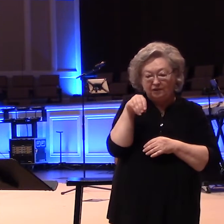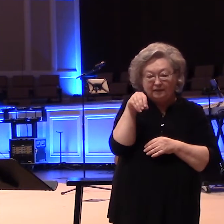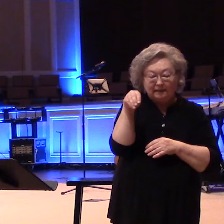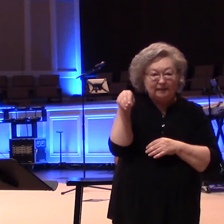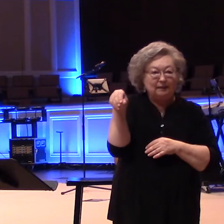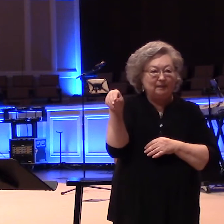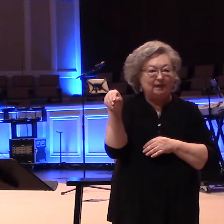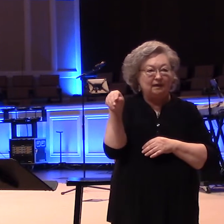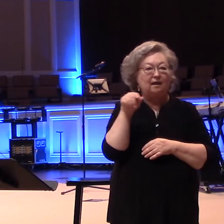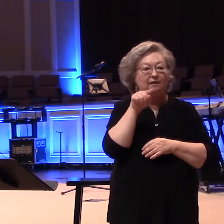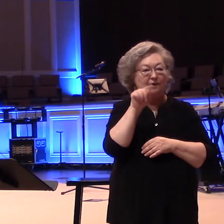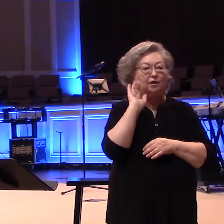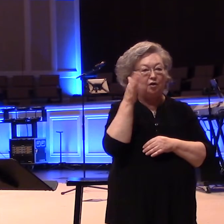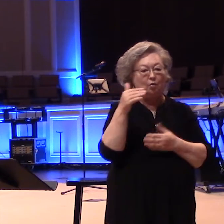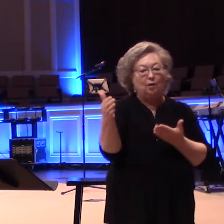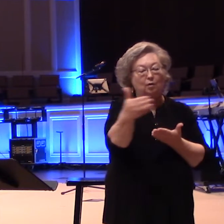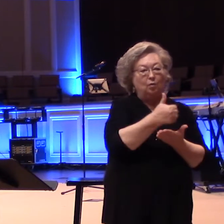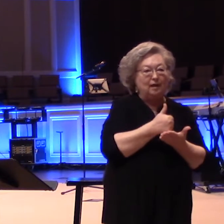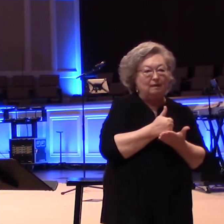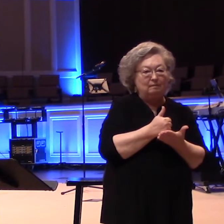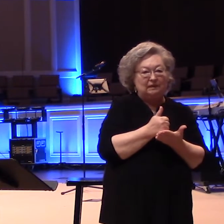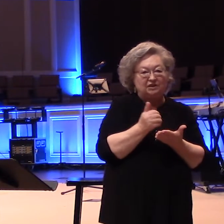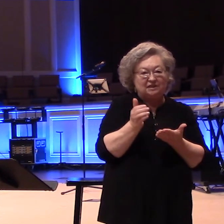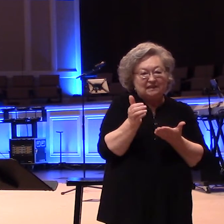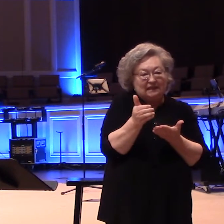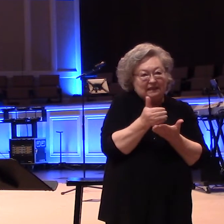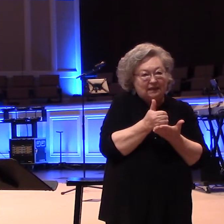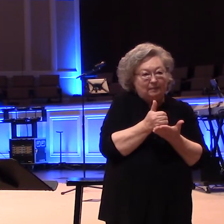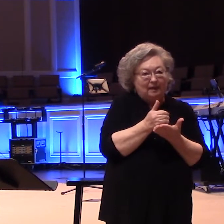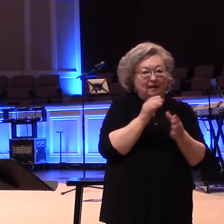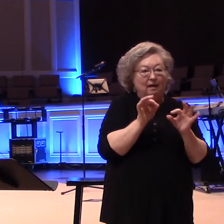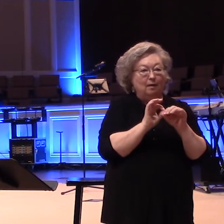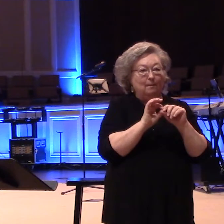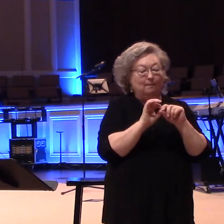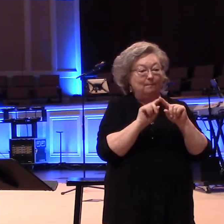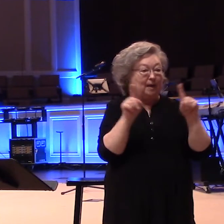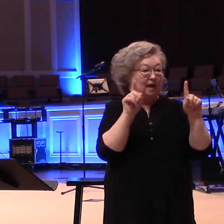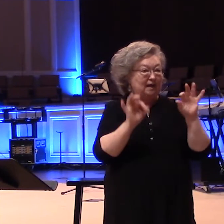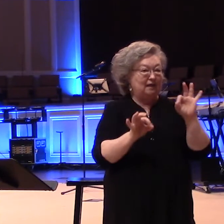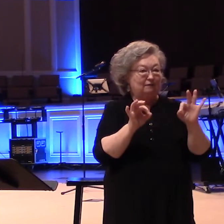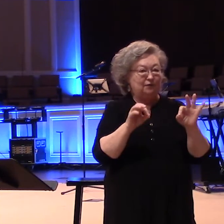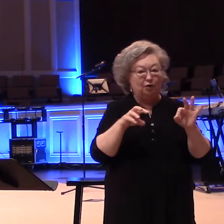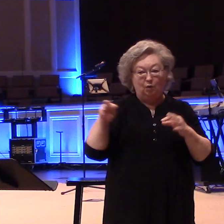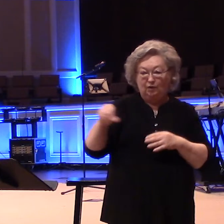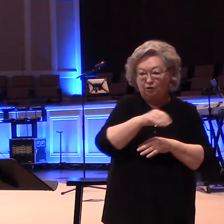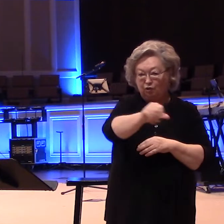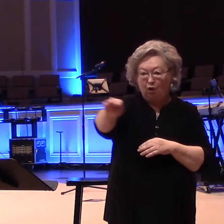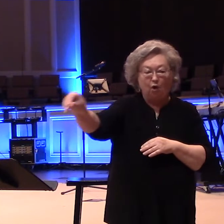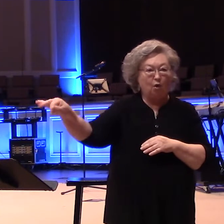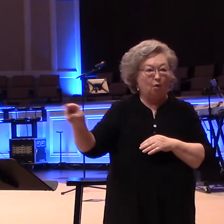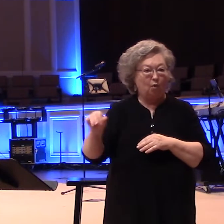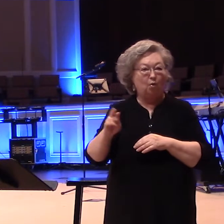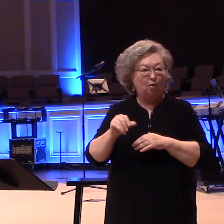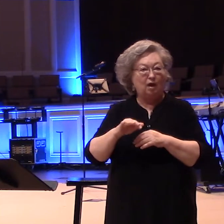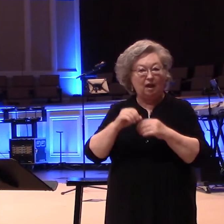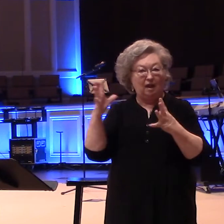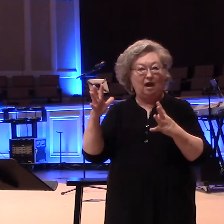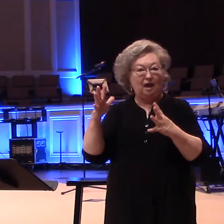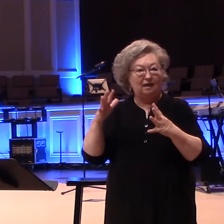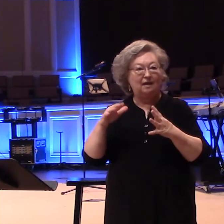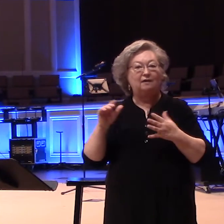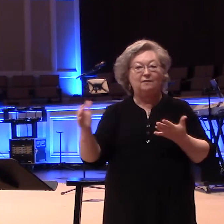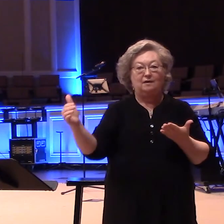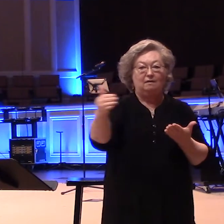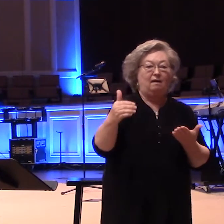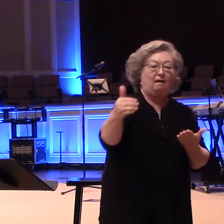a cheerful giver. And God is able to make all grace abound to you so that always having all sufficiency in everything, you might have an abundance for